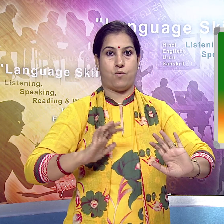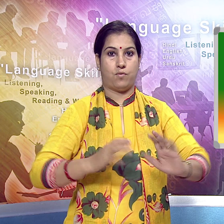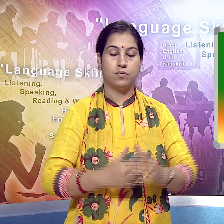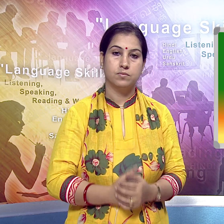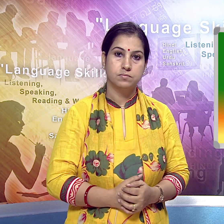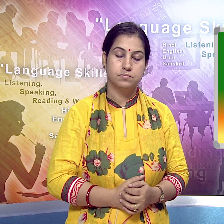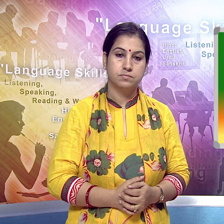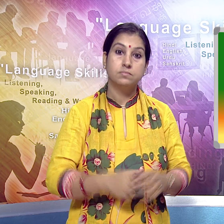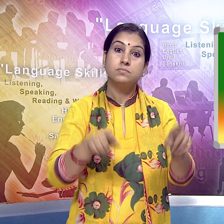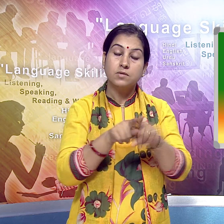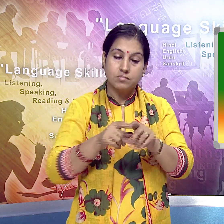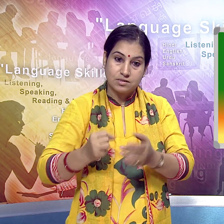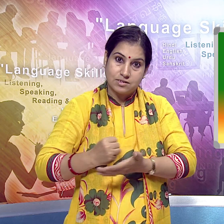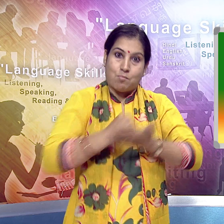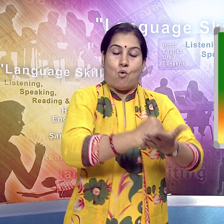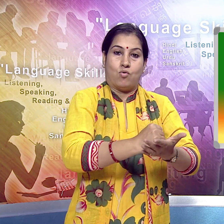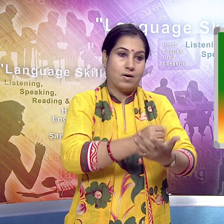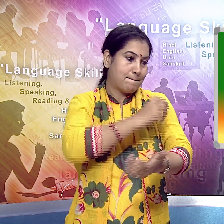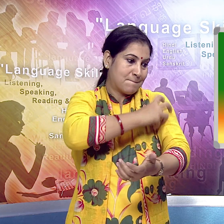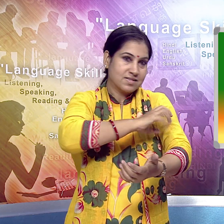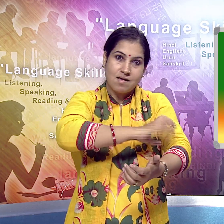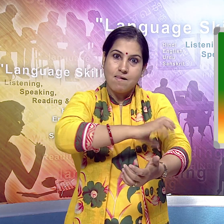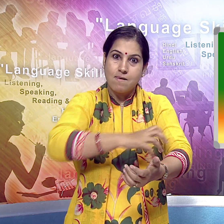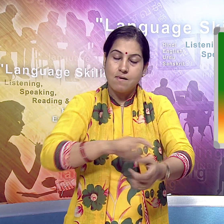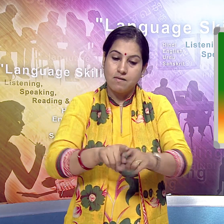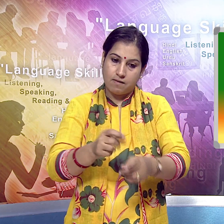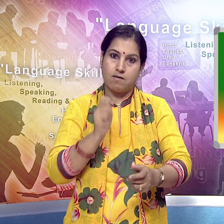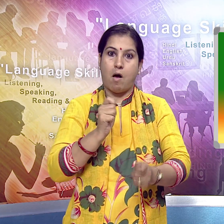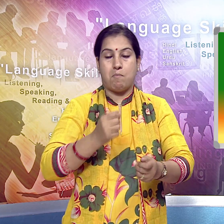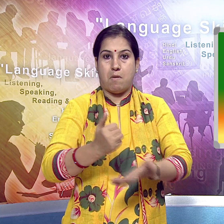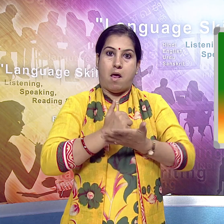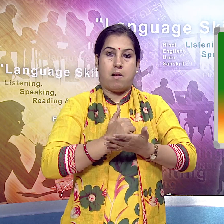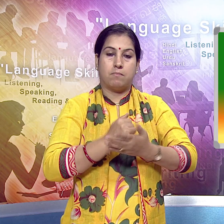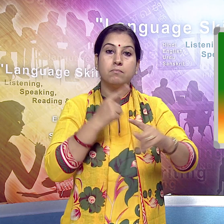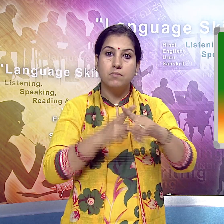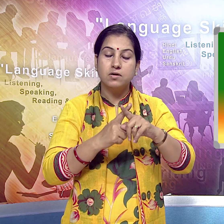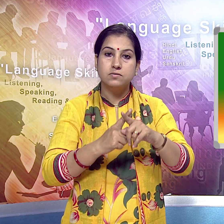It also supports the muscle function and necessary for the immunity.